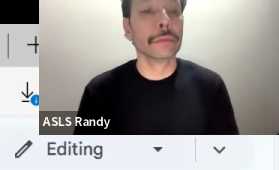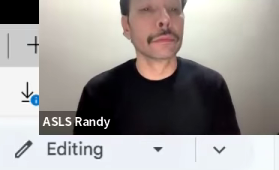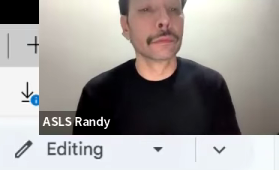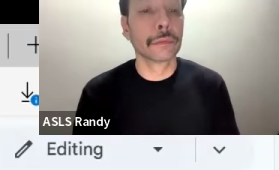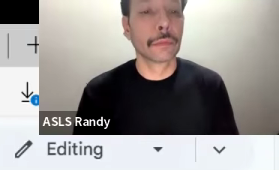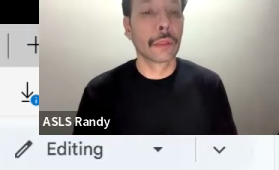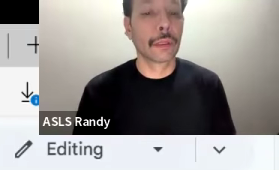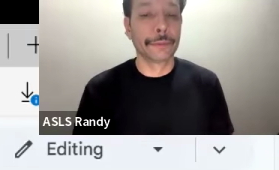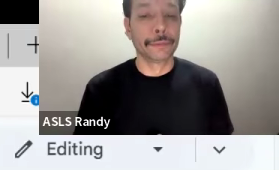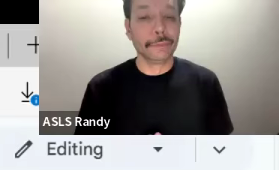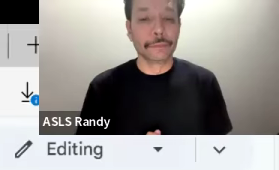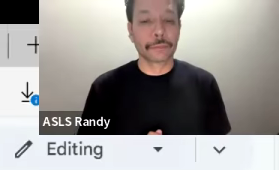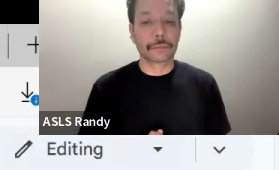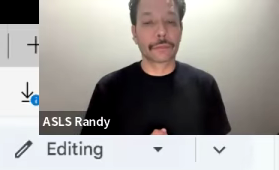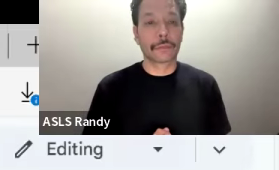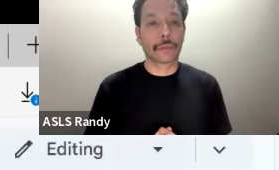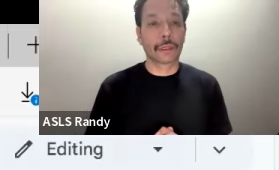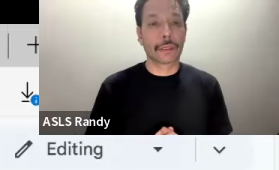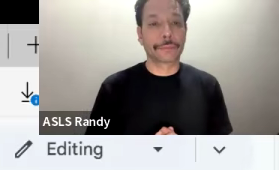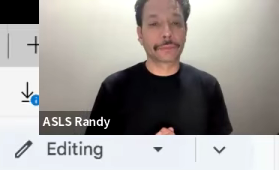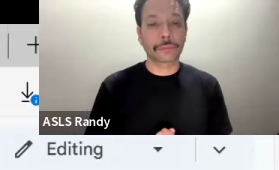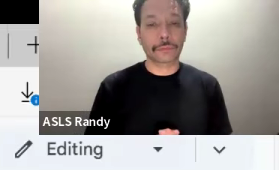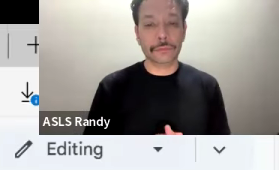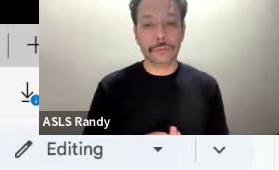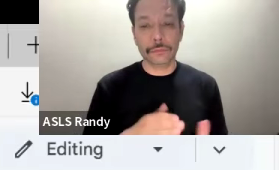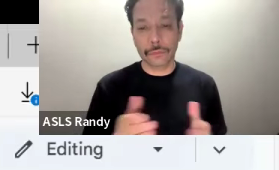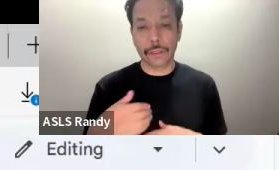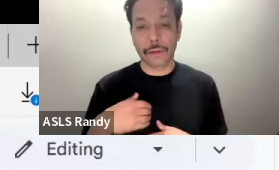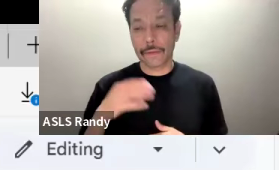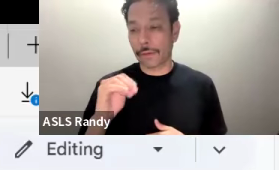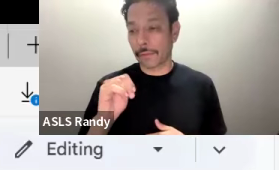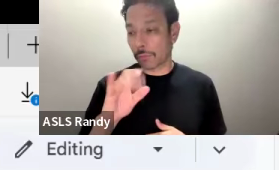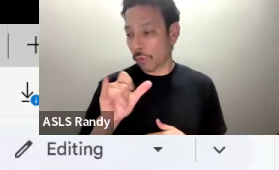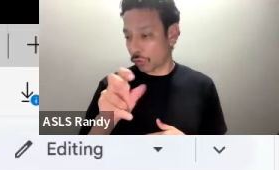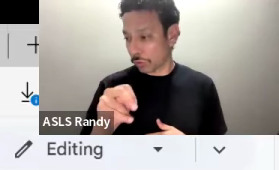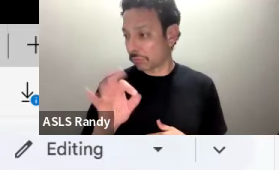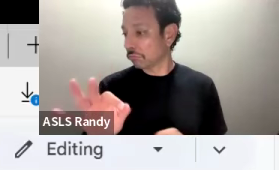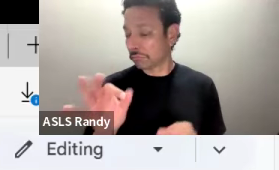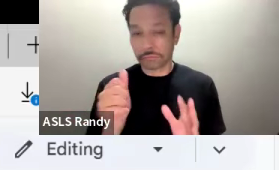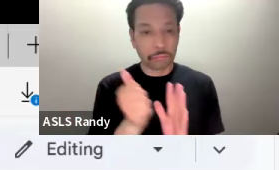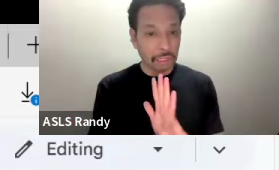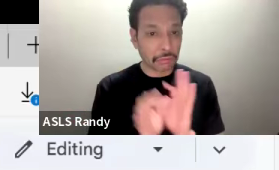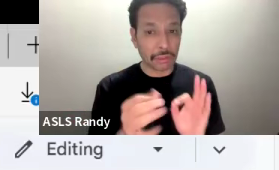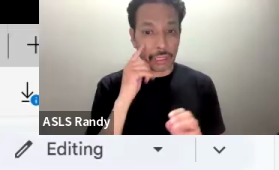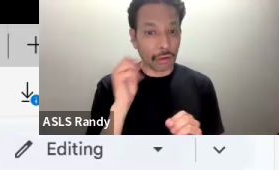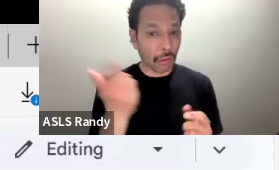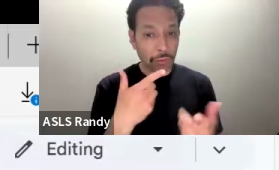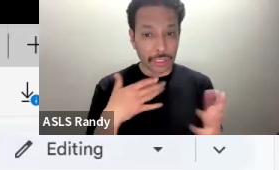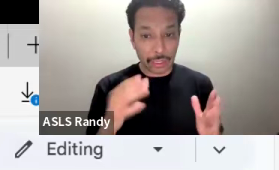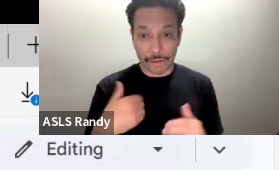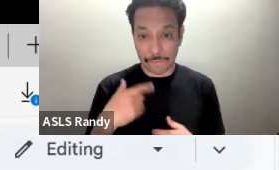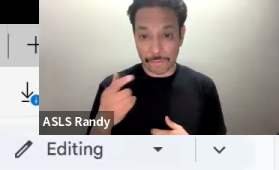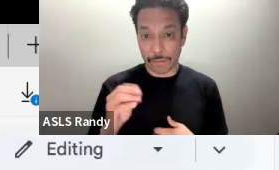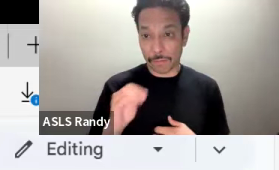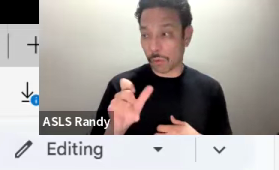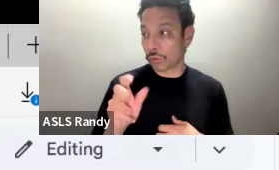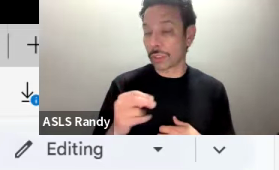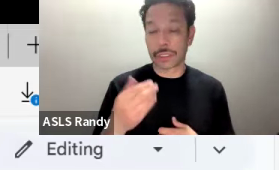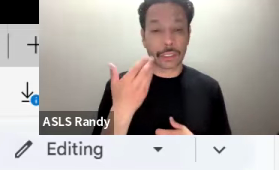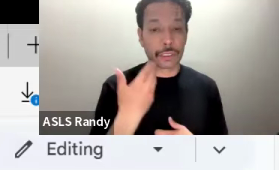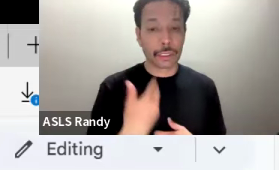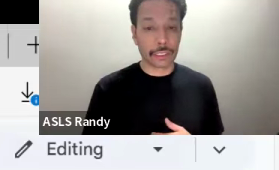Here's what, and then the motion passed, and I think that is all we did. So if I can have a motion. This is Mel. I move